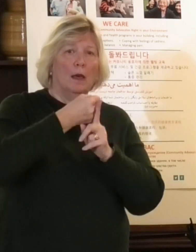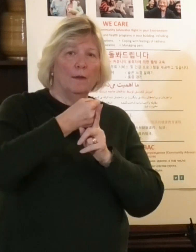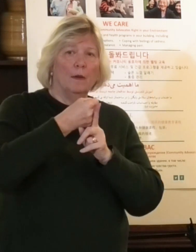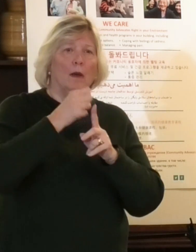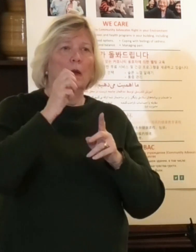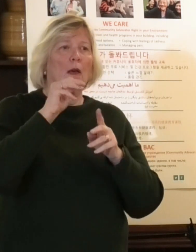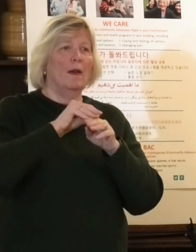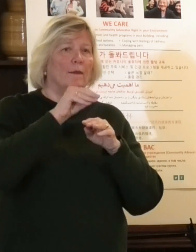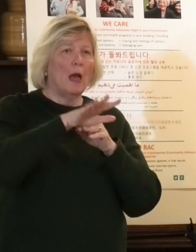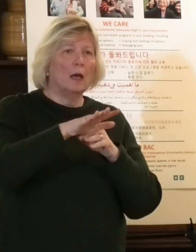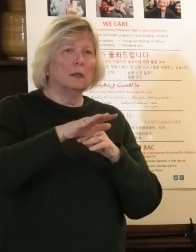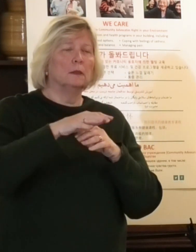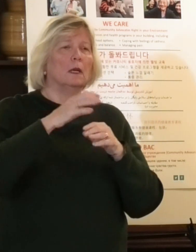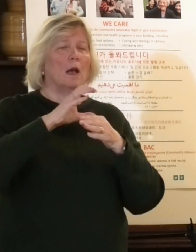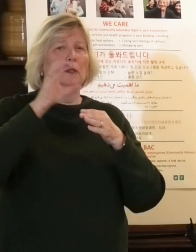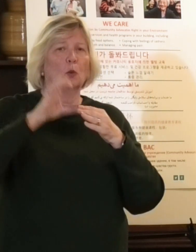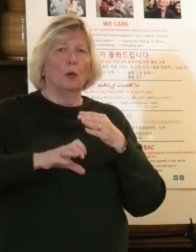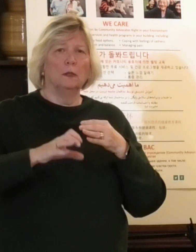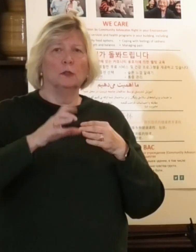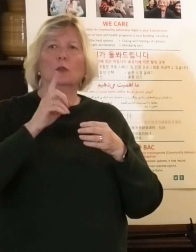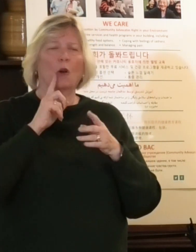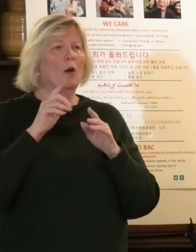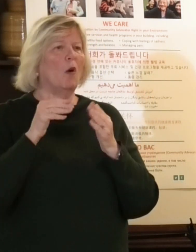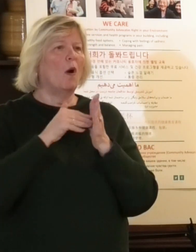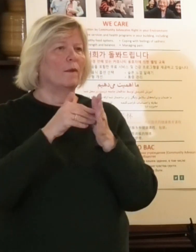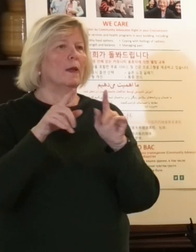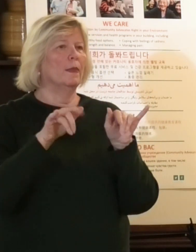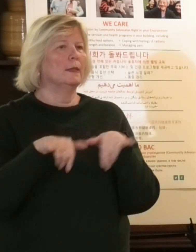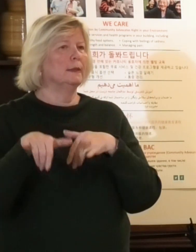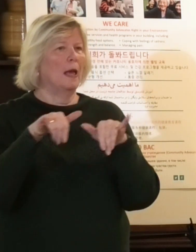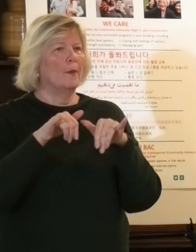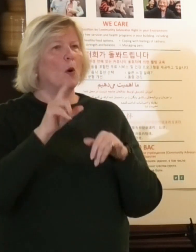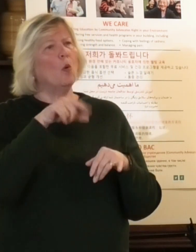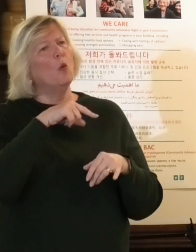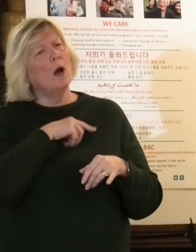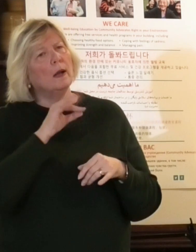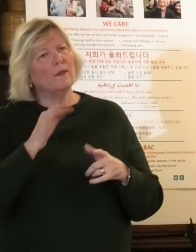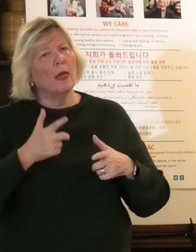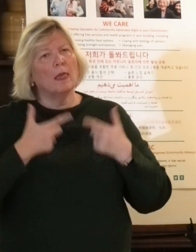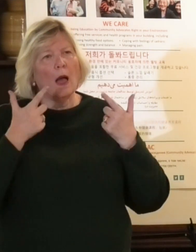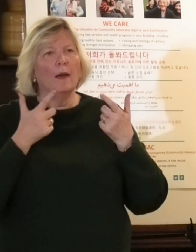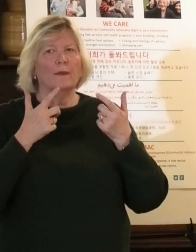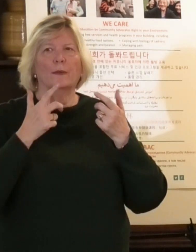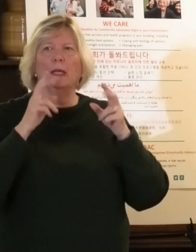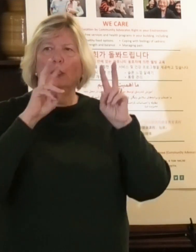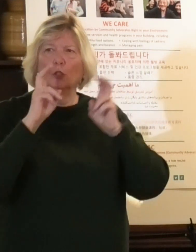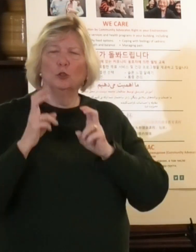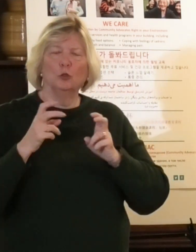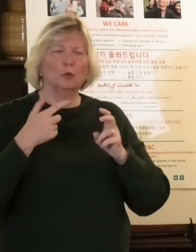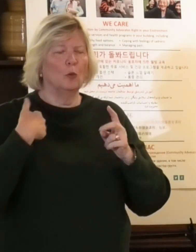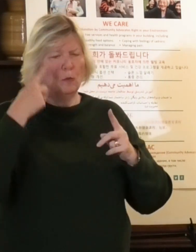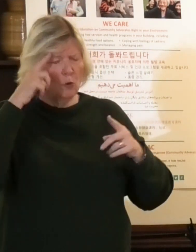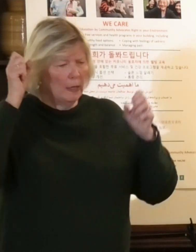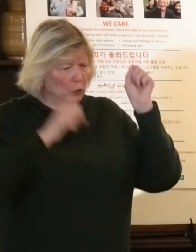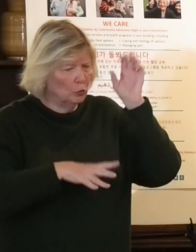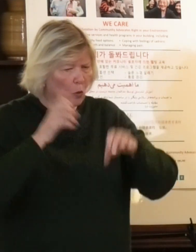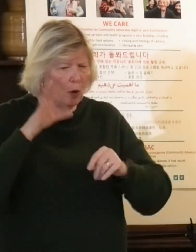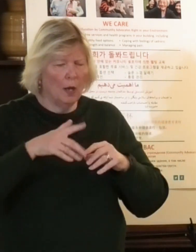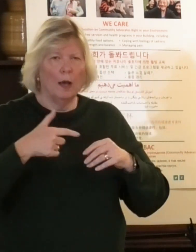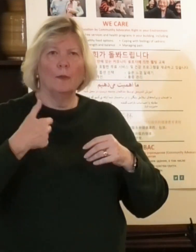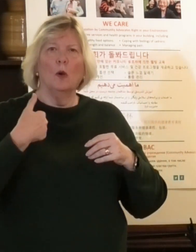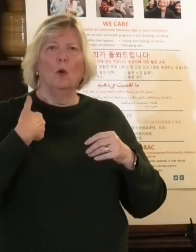same. Quality of life issues. So we brainstorm and we make lists and we talk about